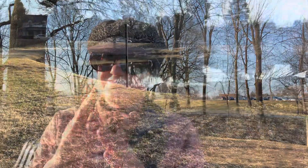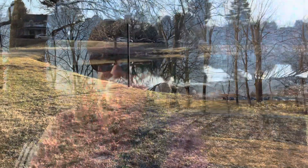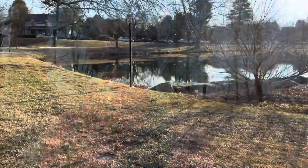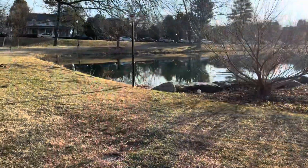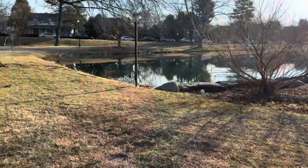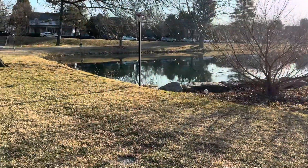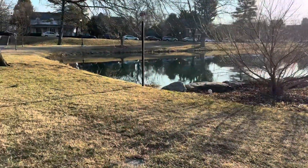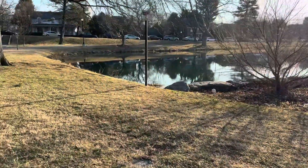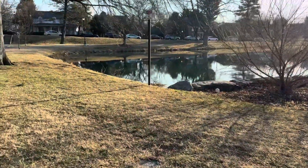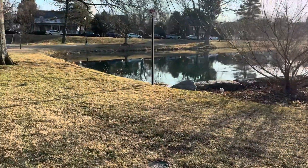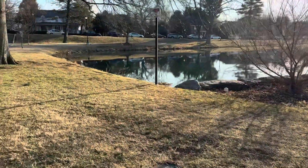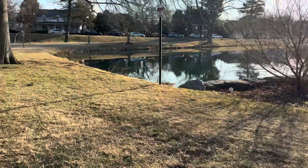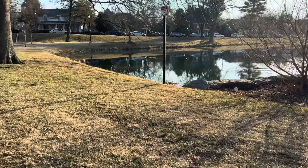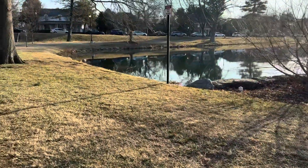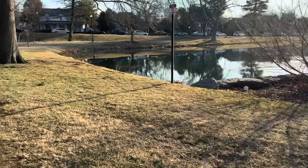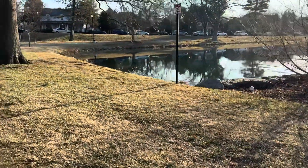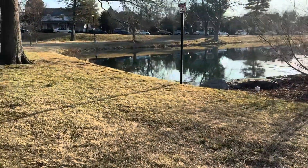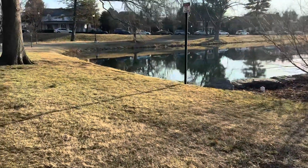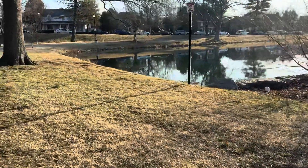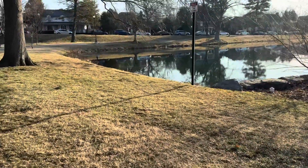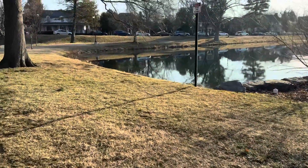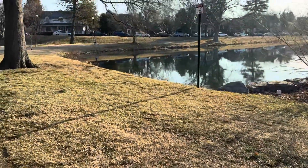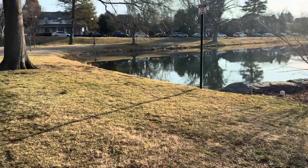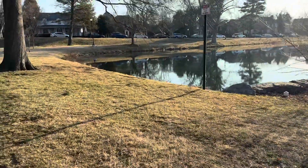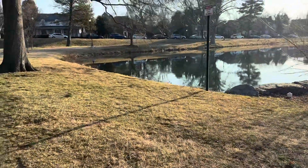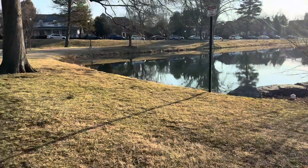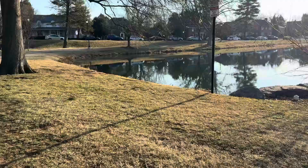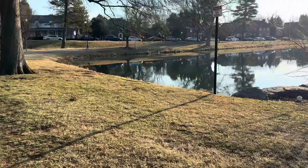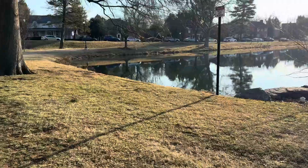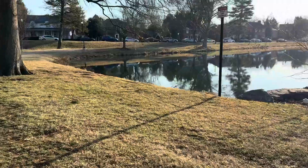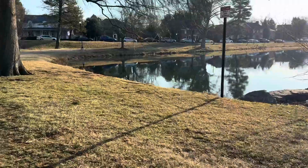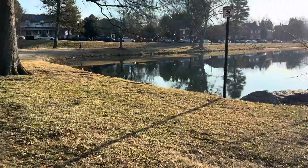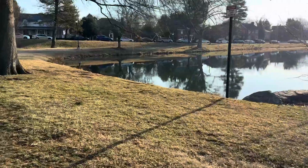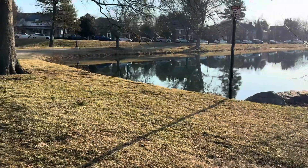don't take a, let's see what I want to eat today approach.